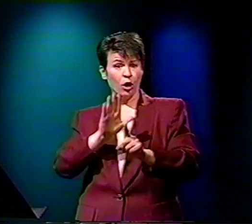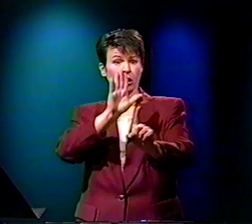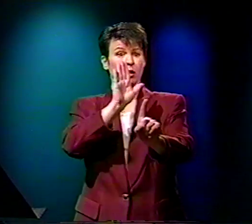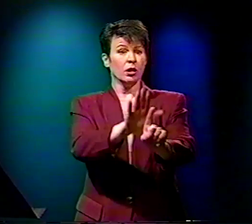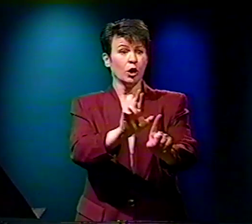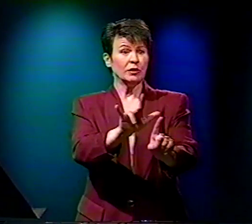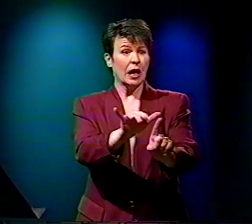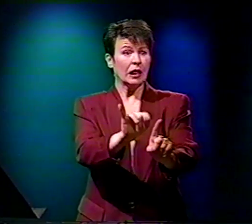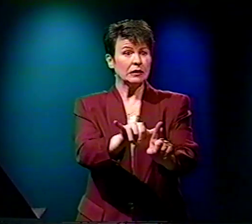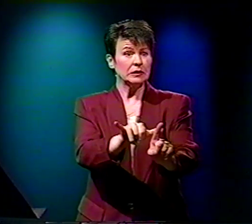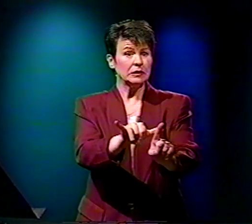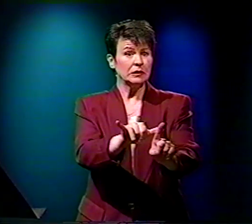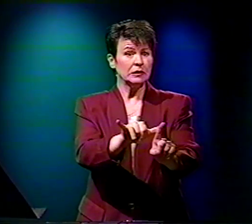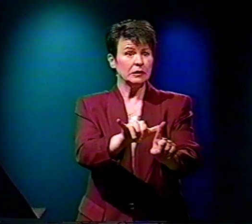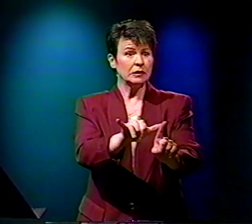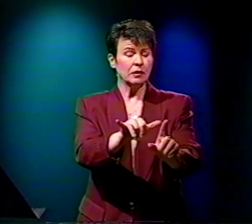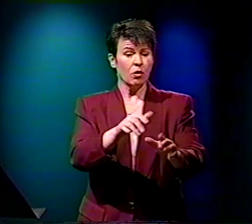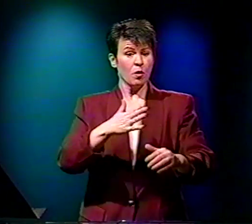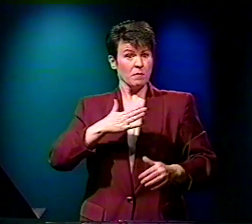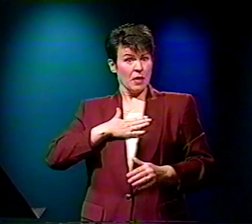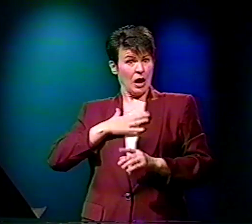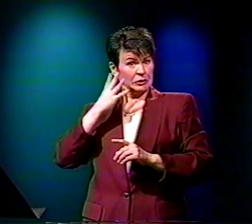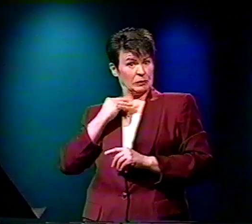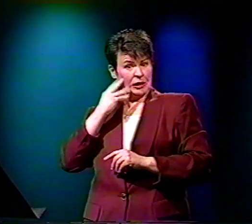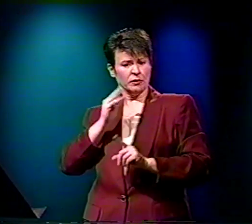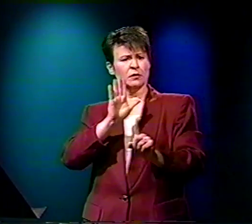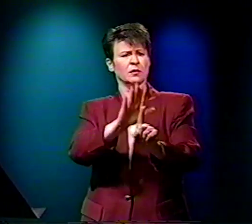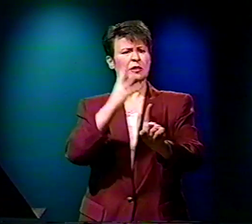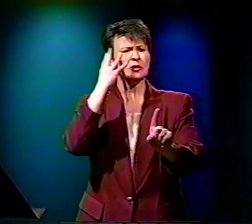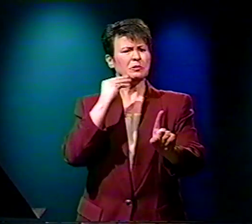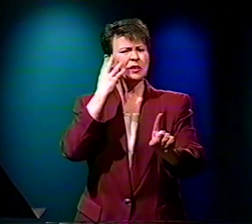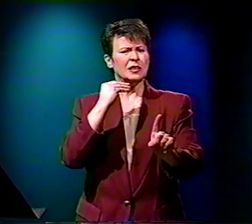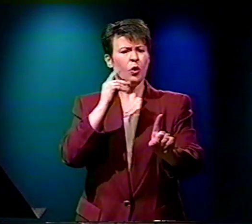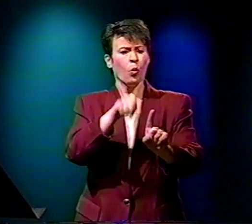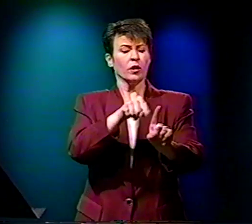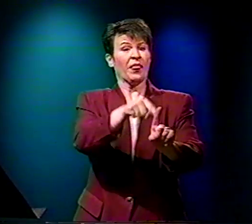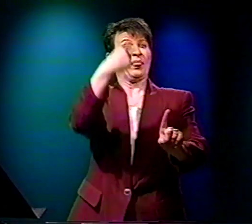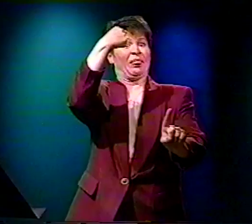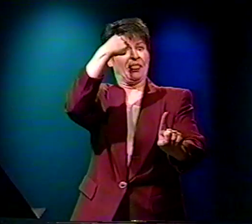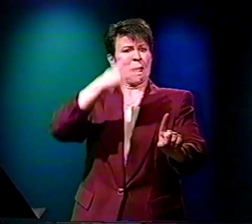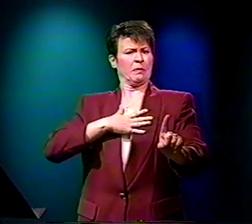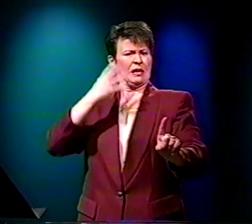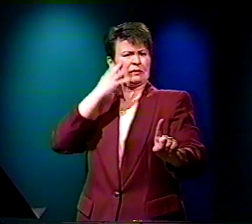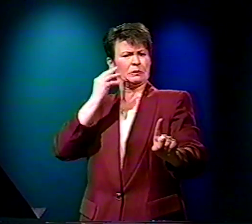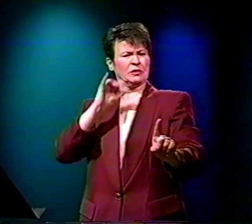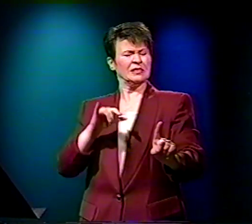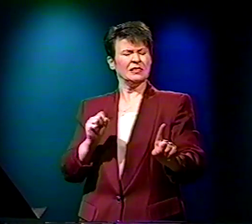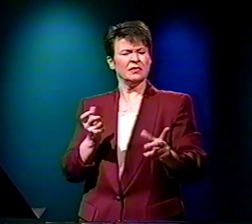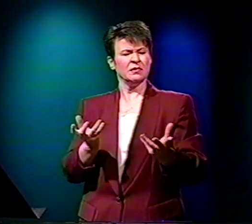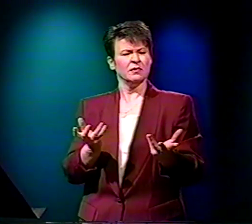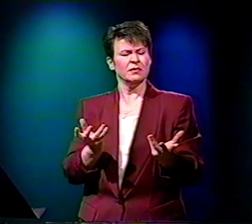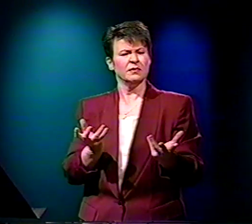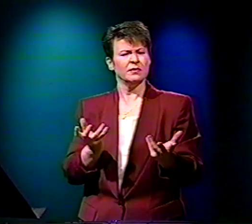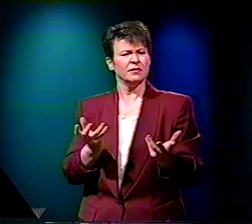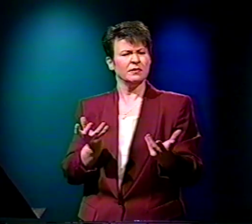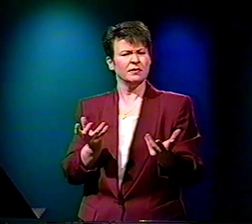reality or your reality? Is it my experiences or your experiences of the interpreter? Or what you think